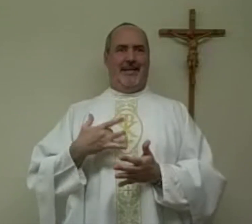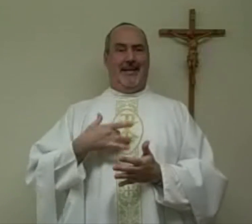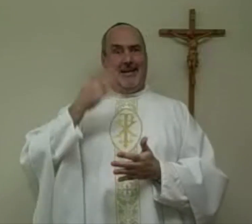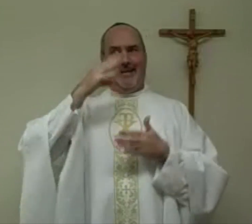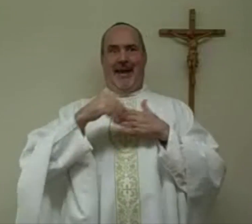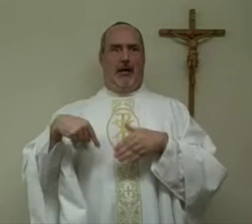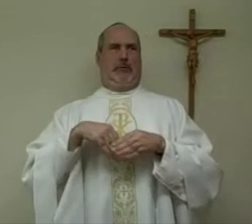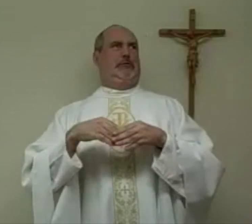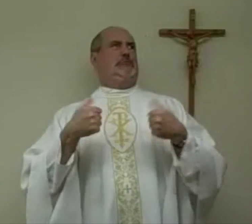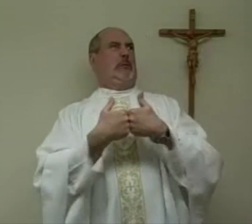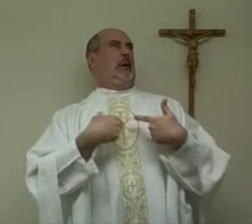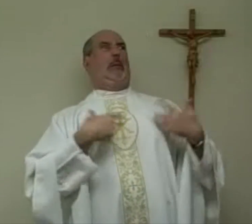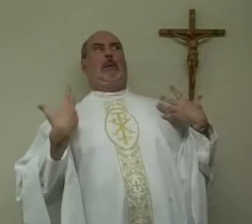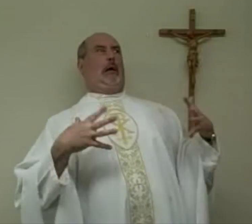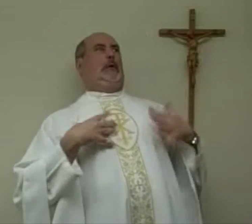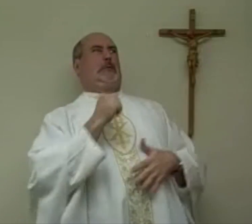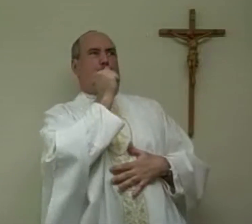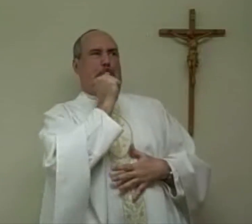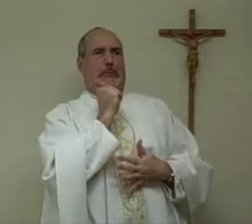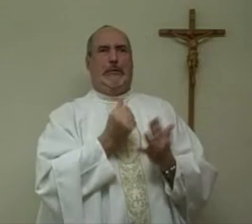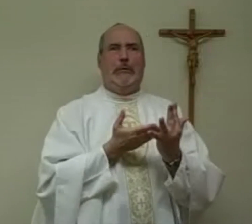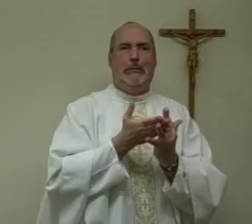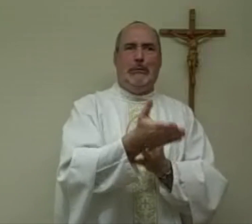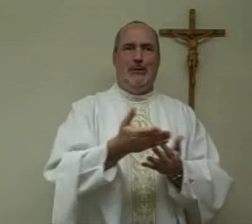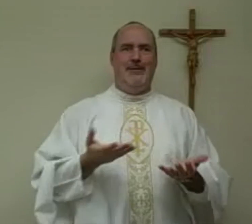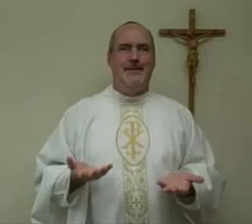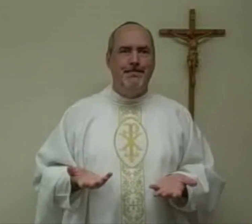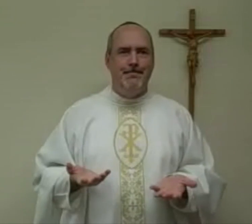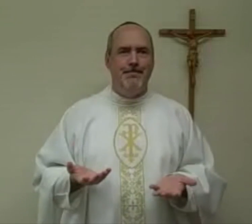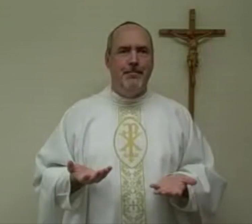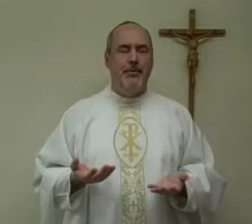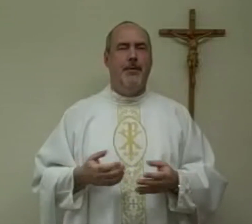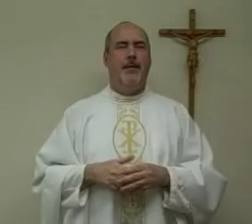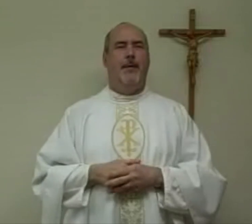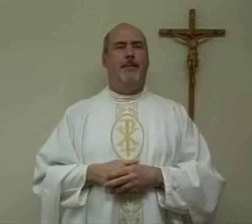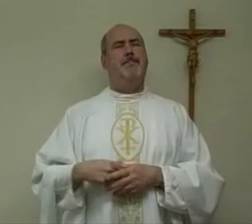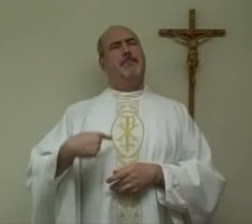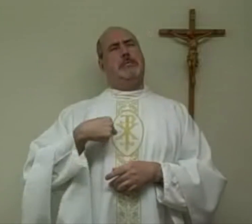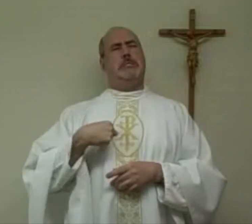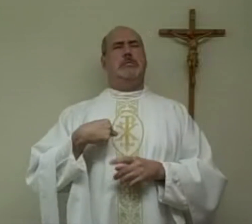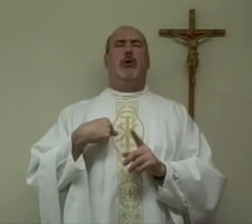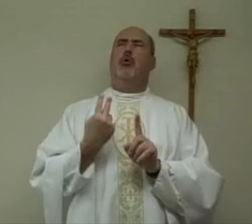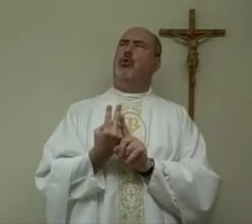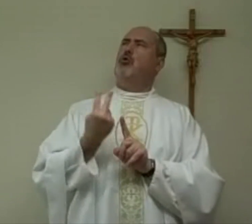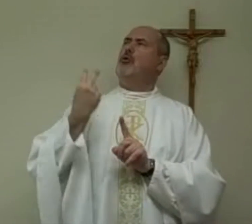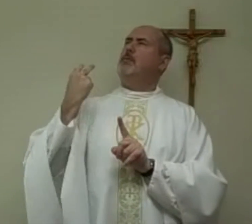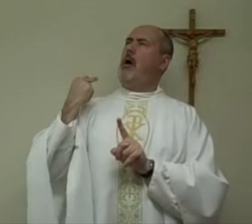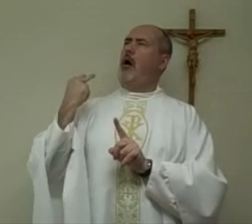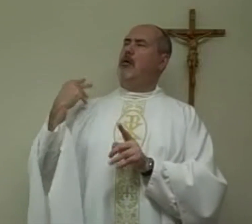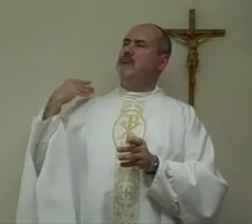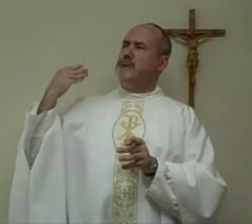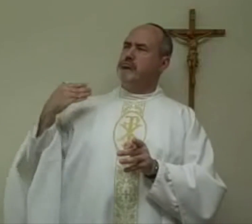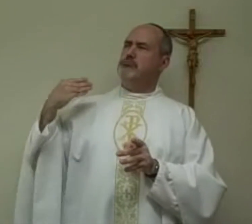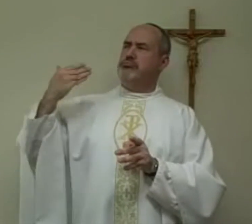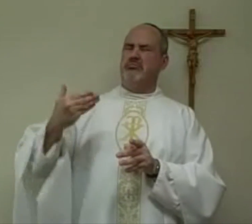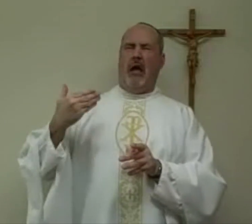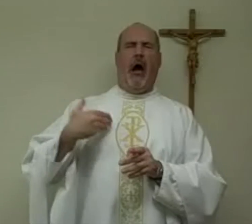Him, and that He will lead them. And sometimes it's hard knowing how He's going to lead us and how He's going to lead us through these